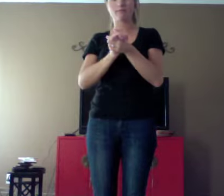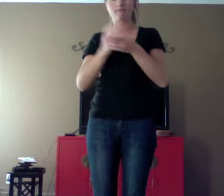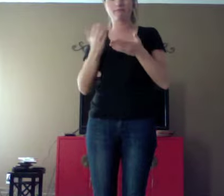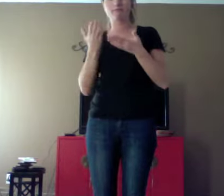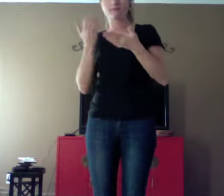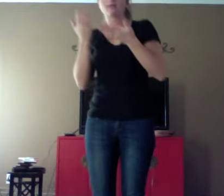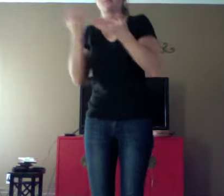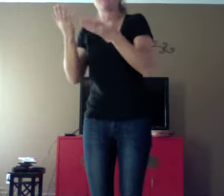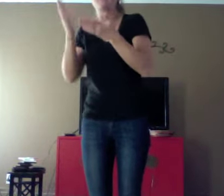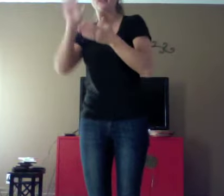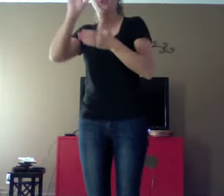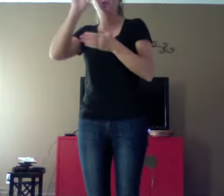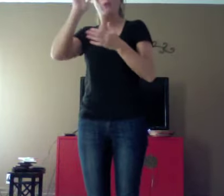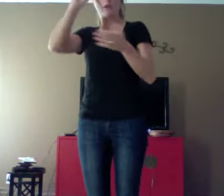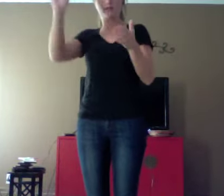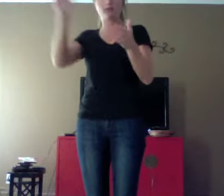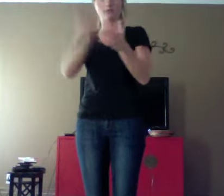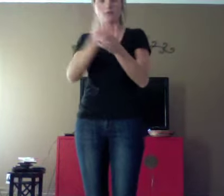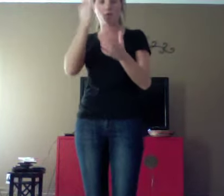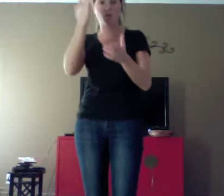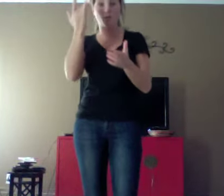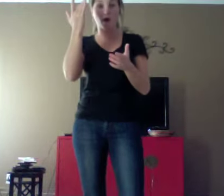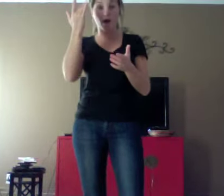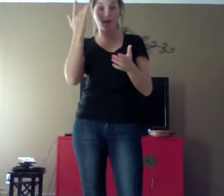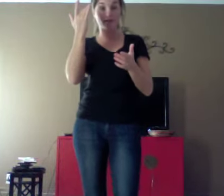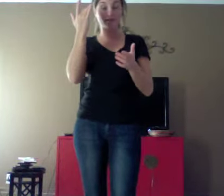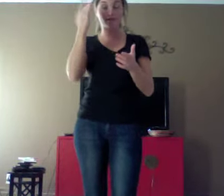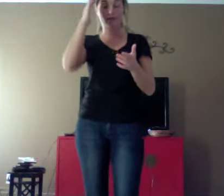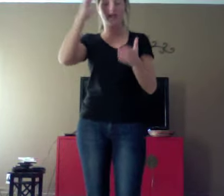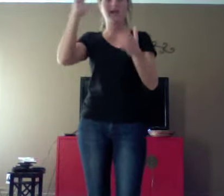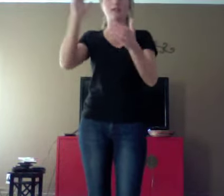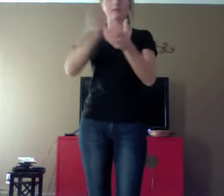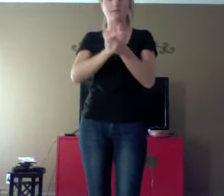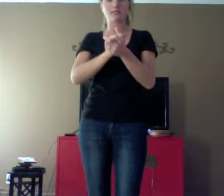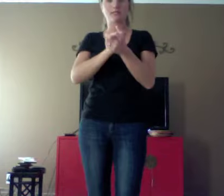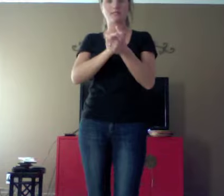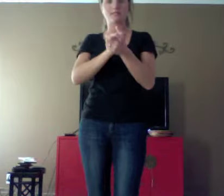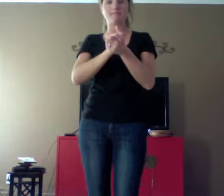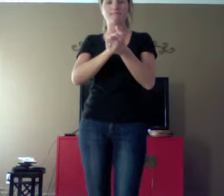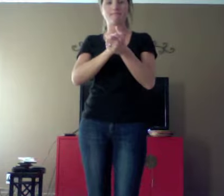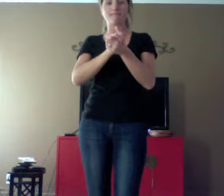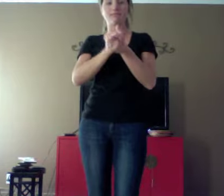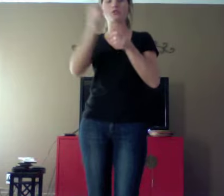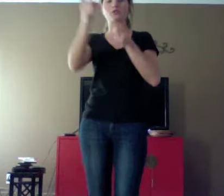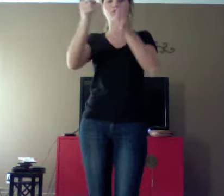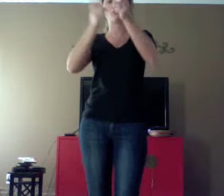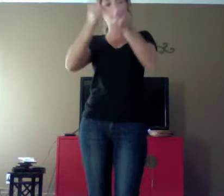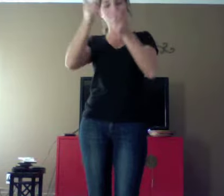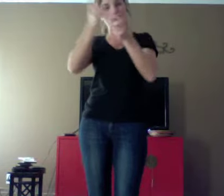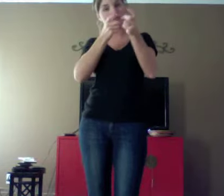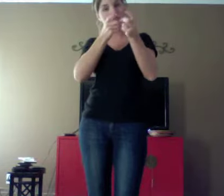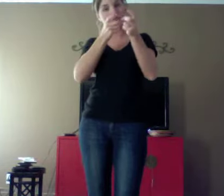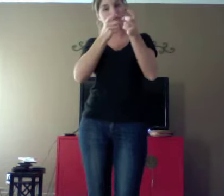Why? Because the husband is the head of the wife. He does not say because the husband should be the head of the